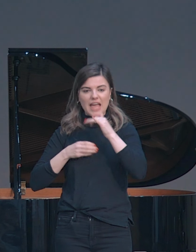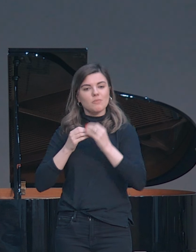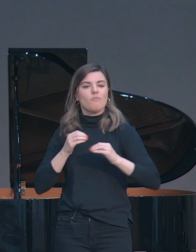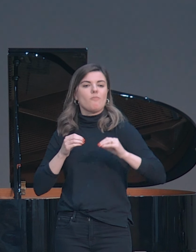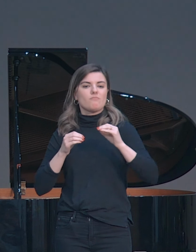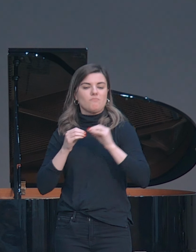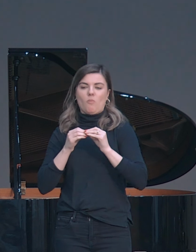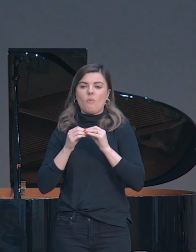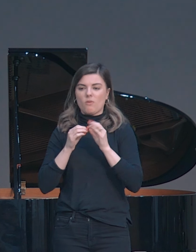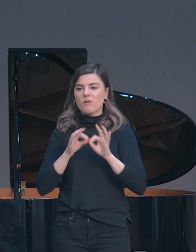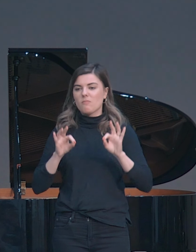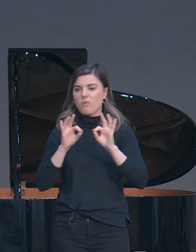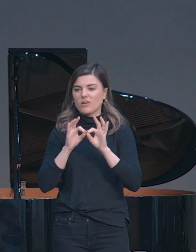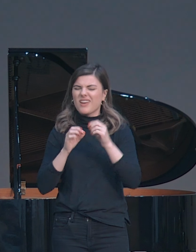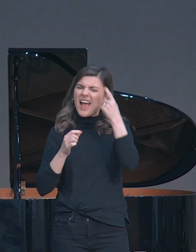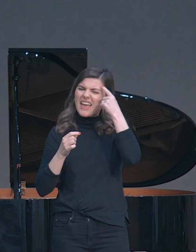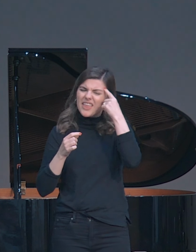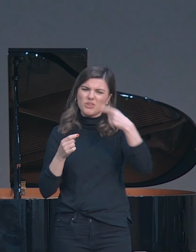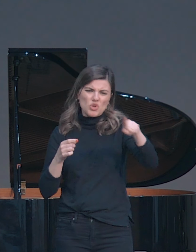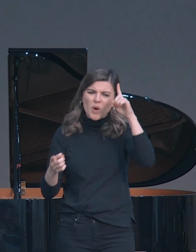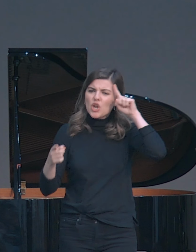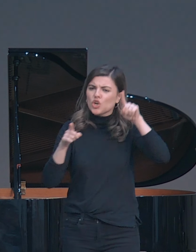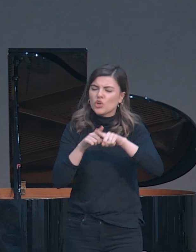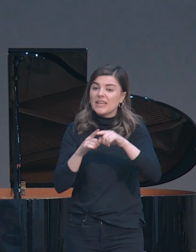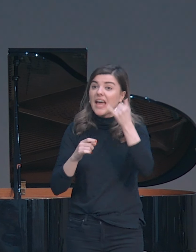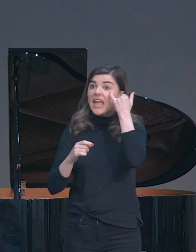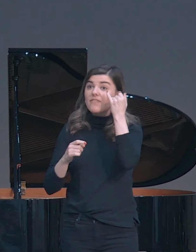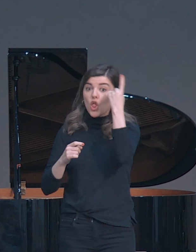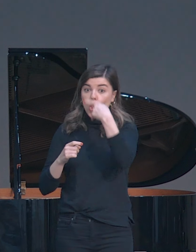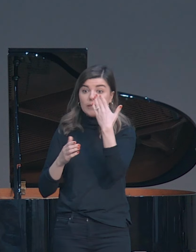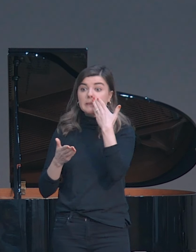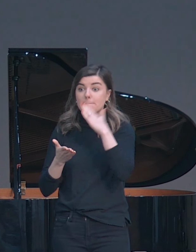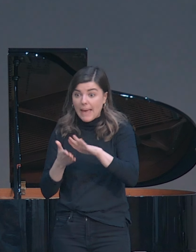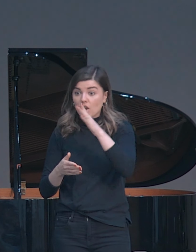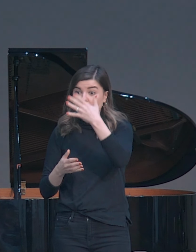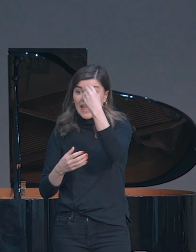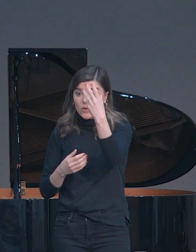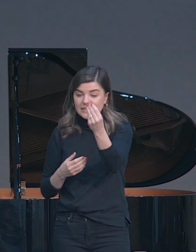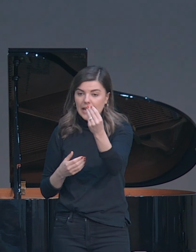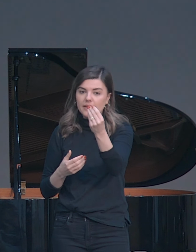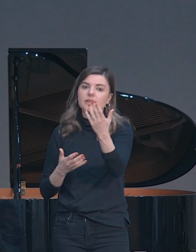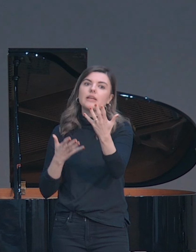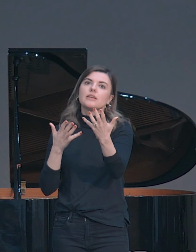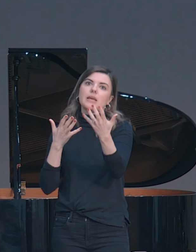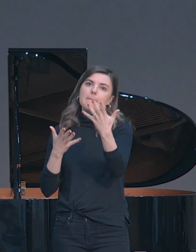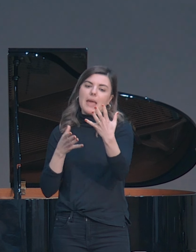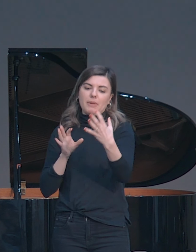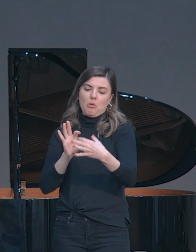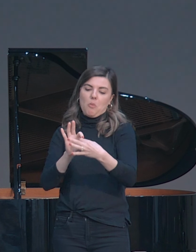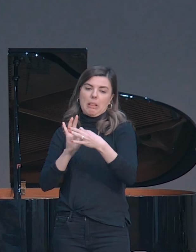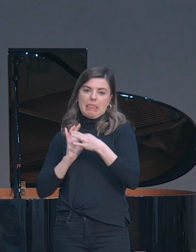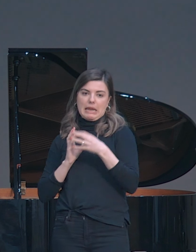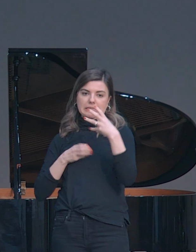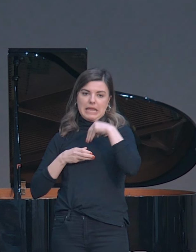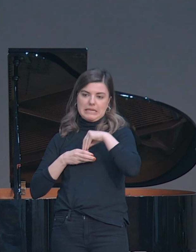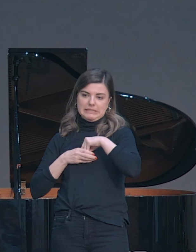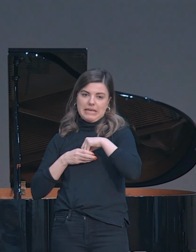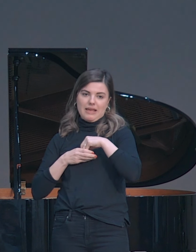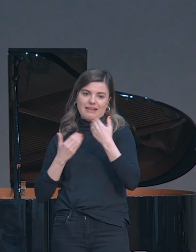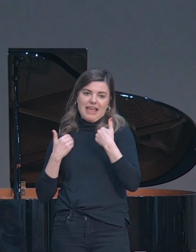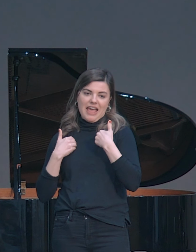I think most of us would agree that when something looks bad on the outside, there's probably a correlation to something bad on